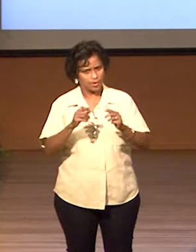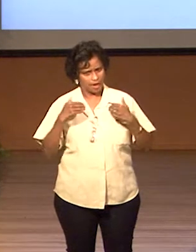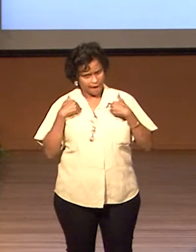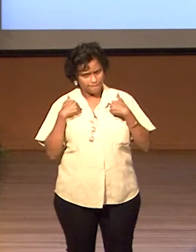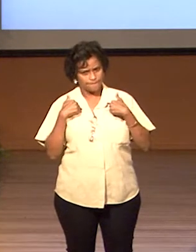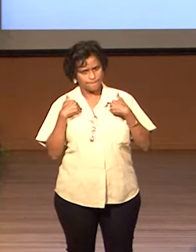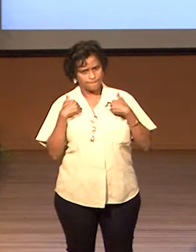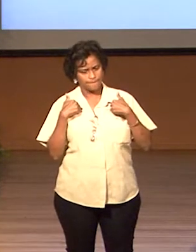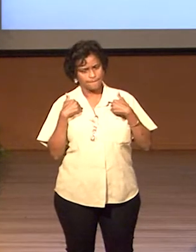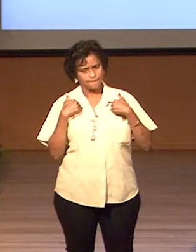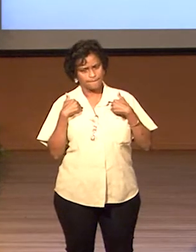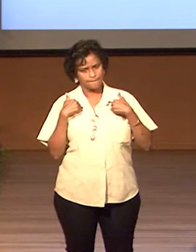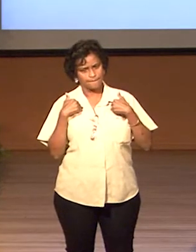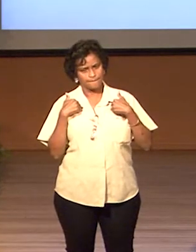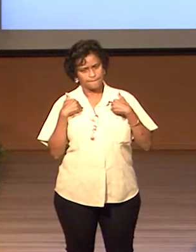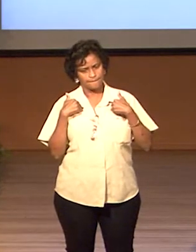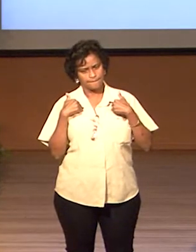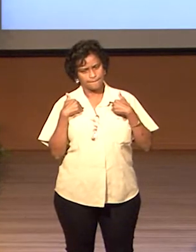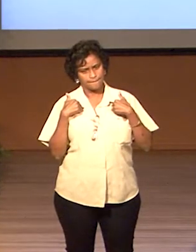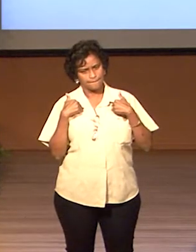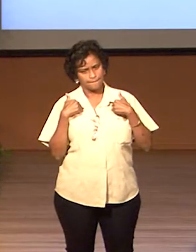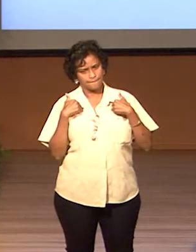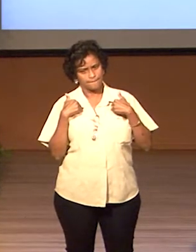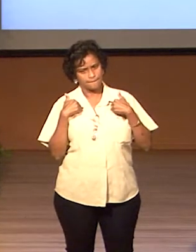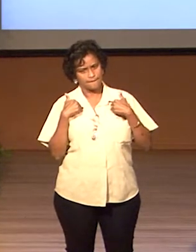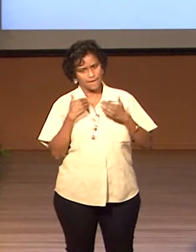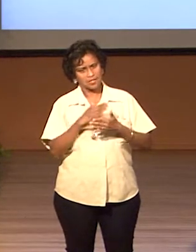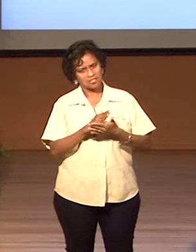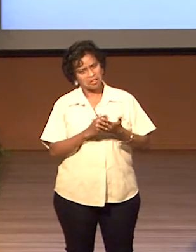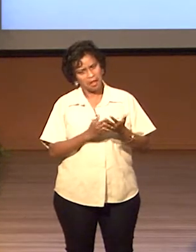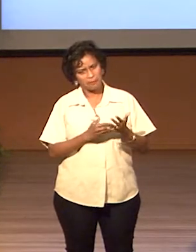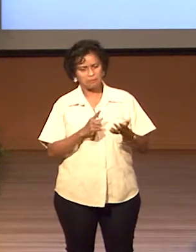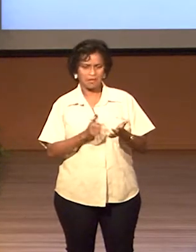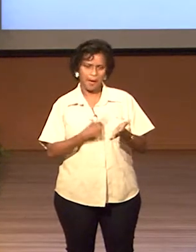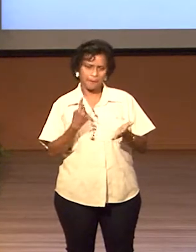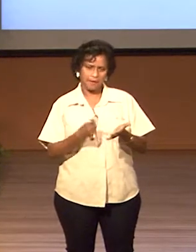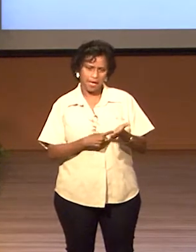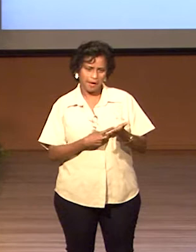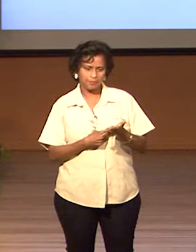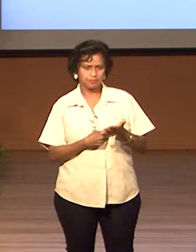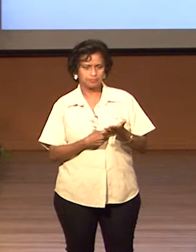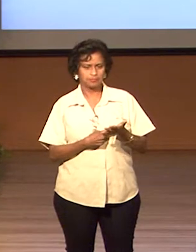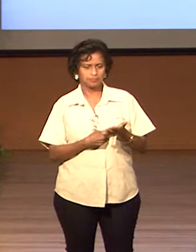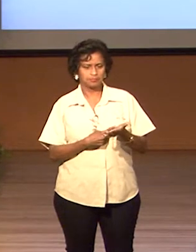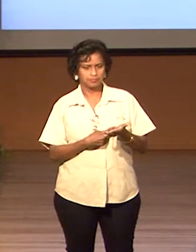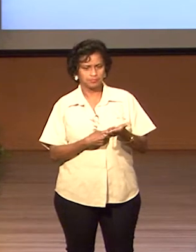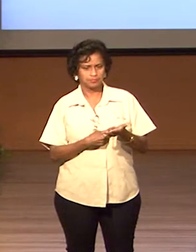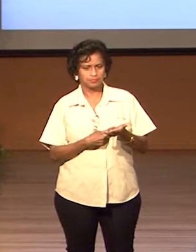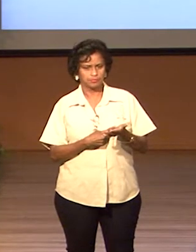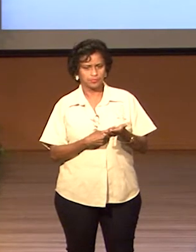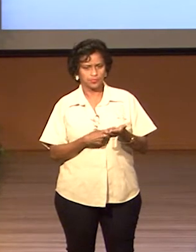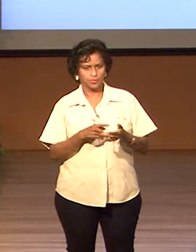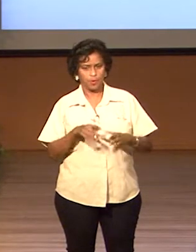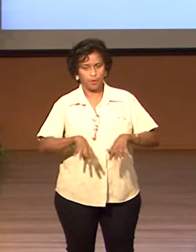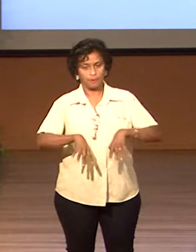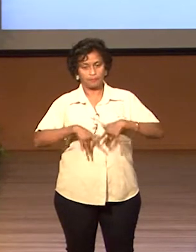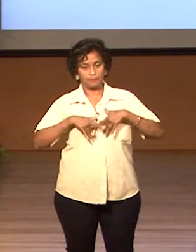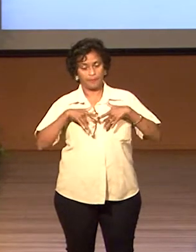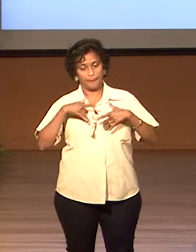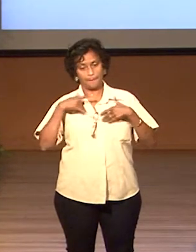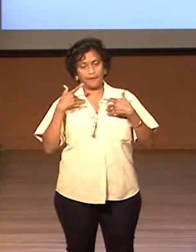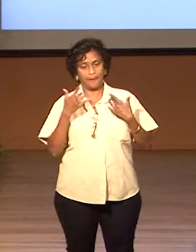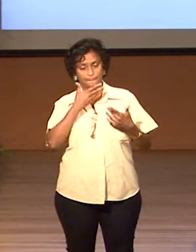it in some ways seeks for you to be superior to others who don't have.